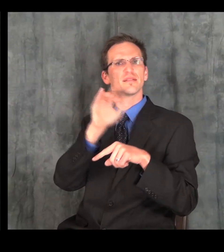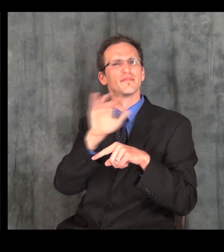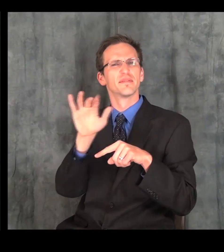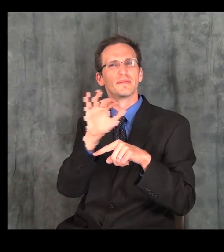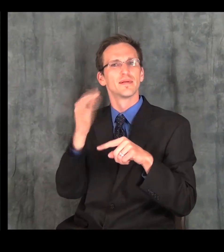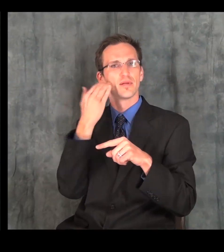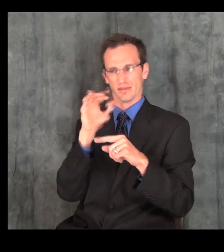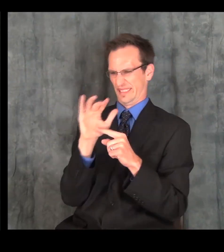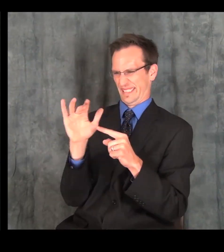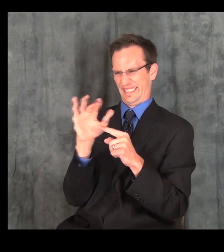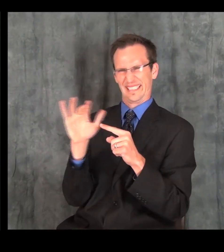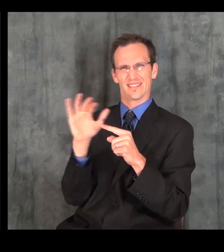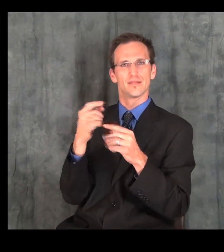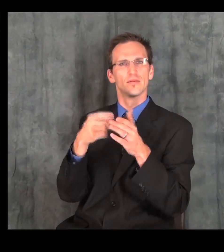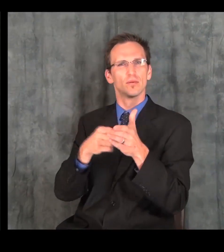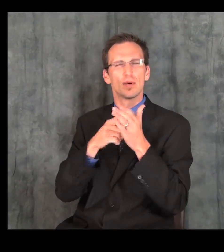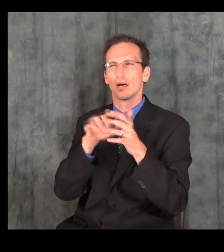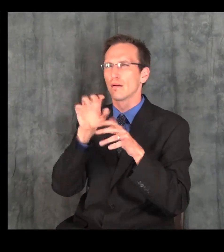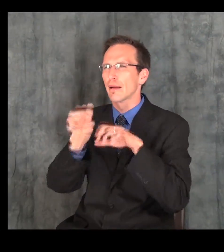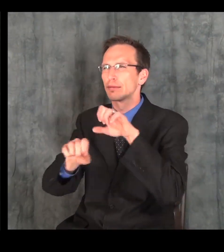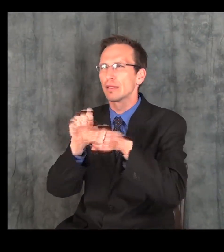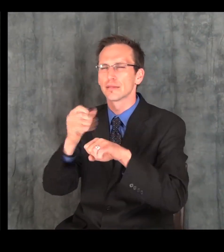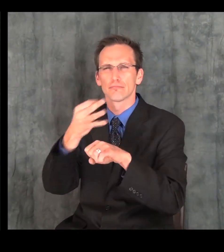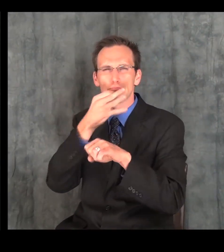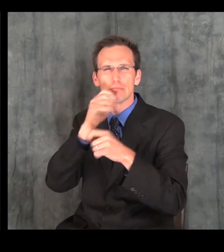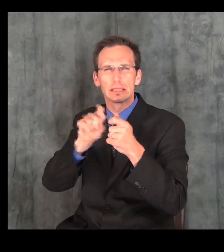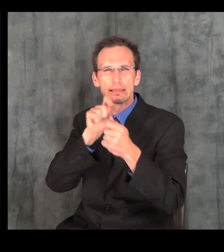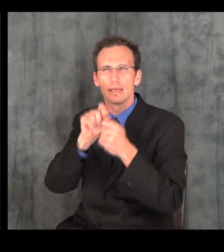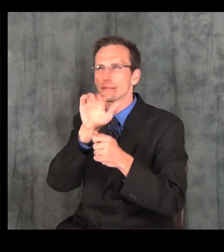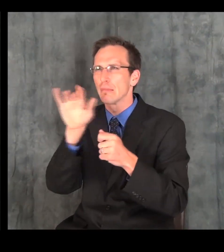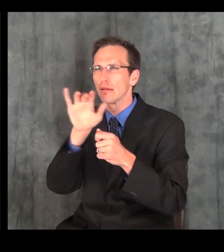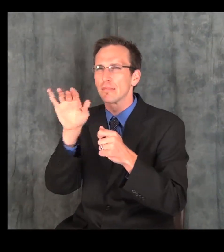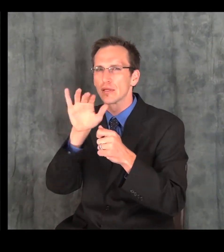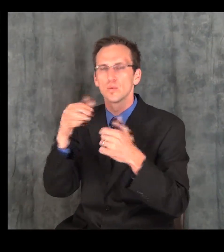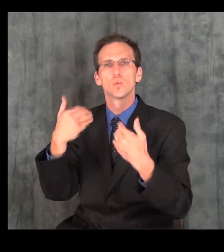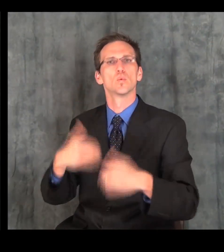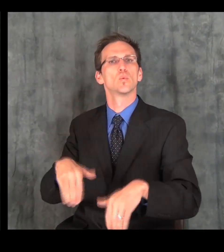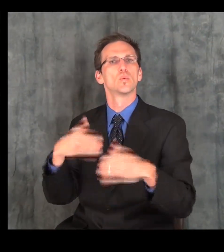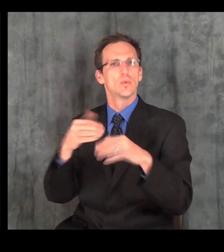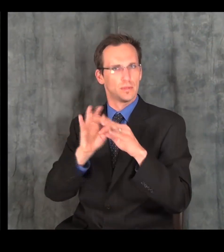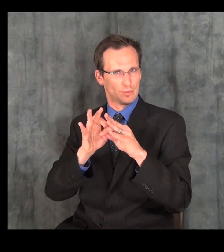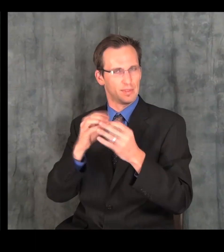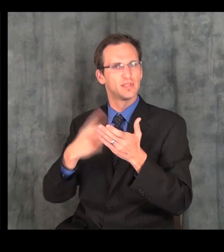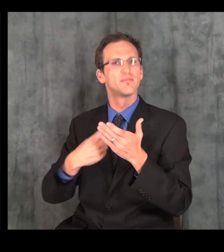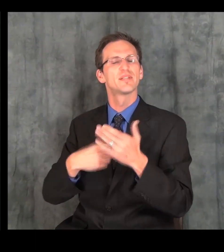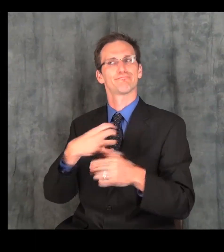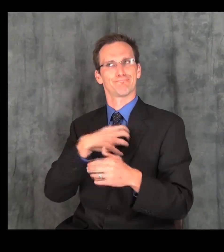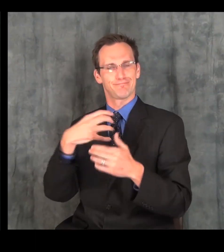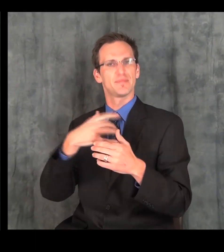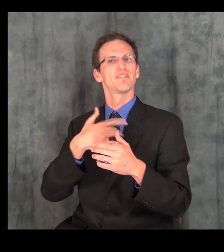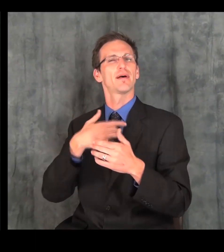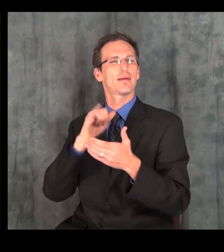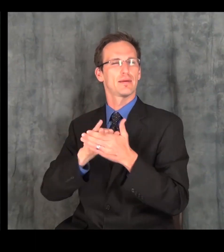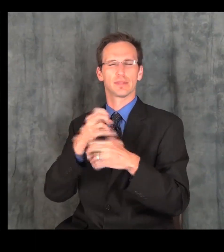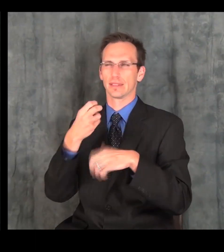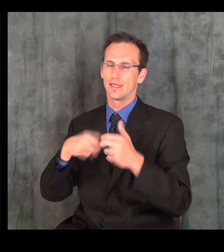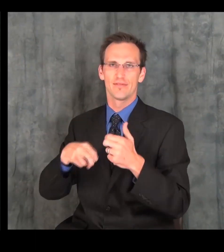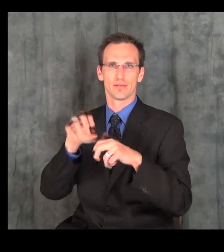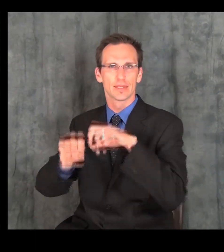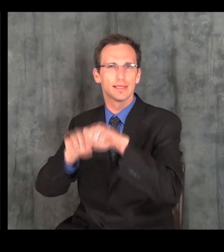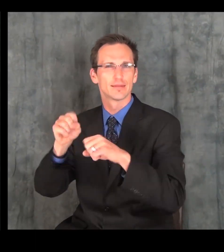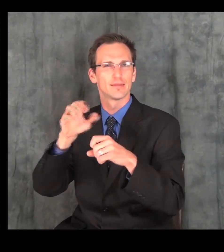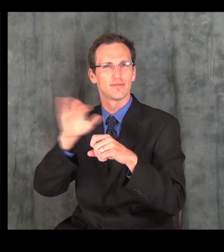level, the small movements involved in finger spelling, the interpreters commented that they found that very hard to read